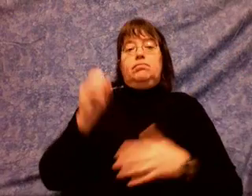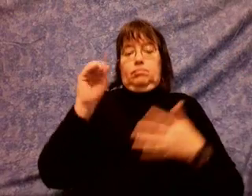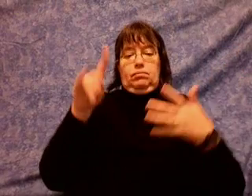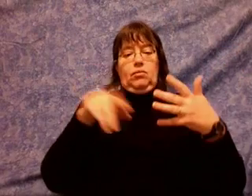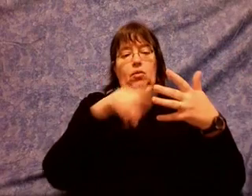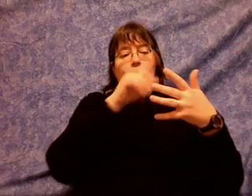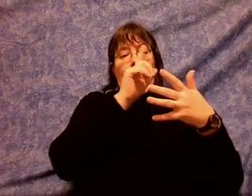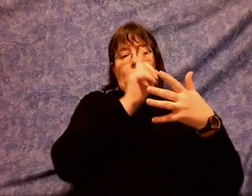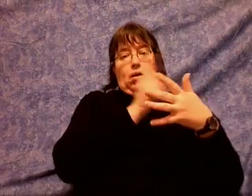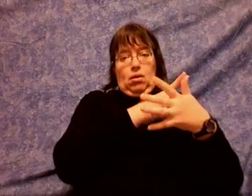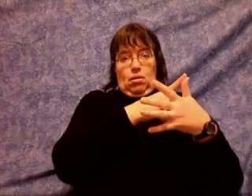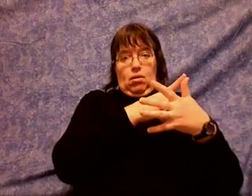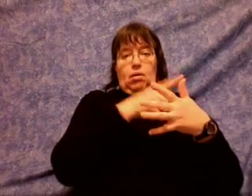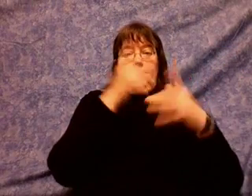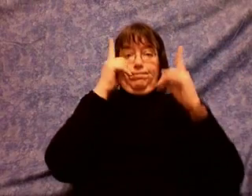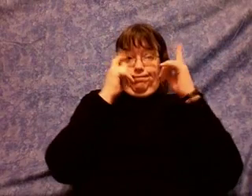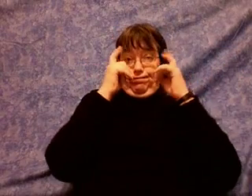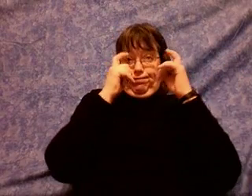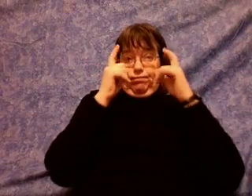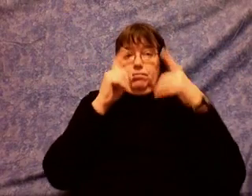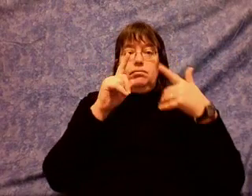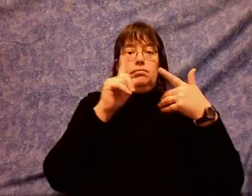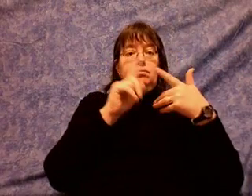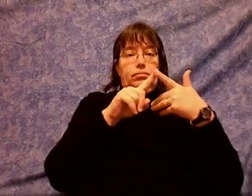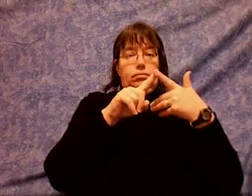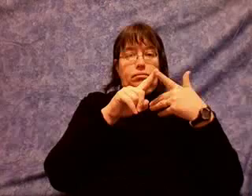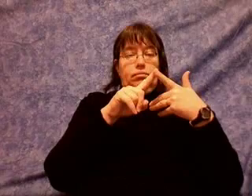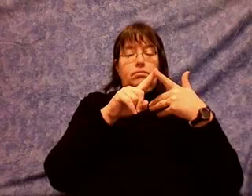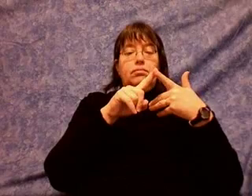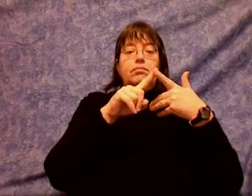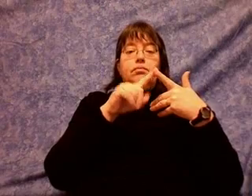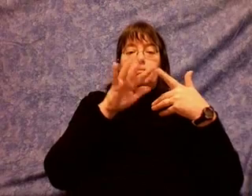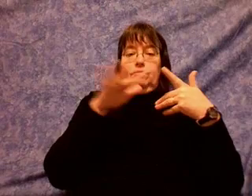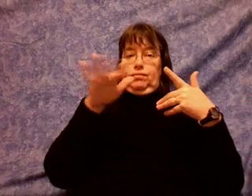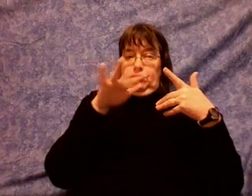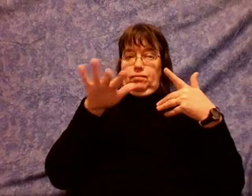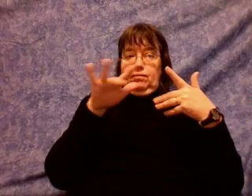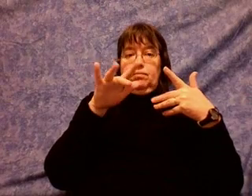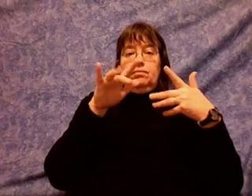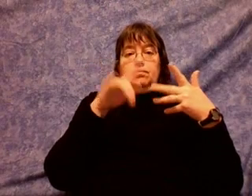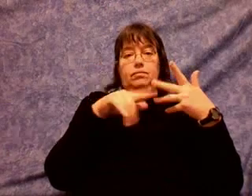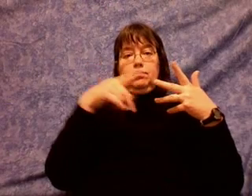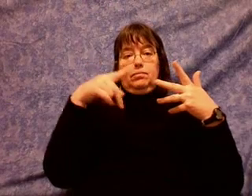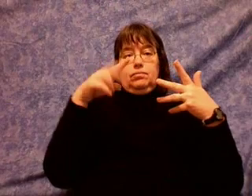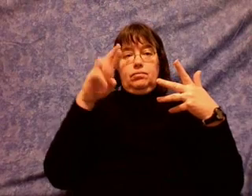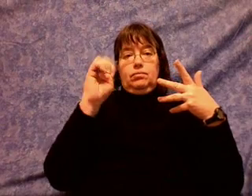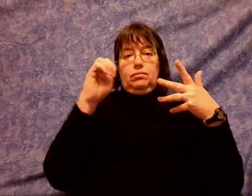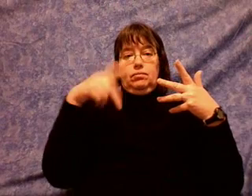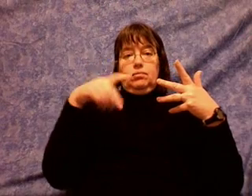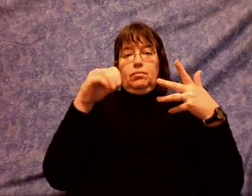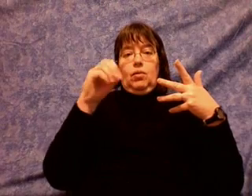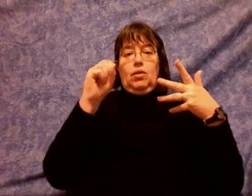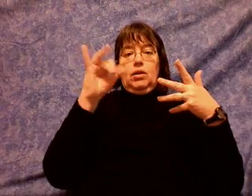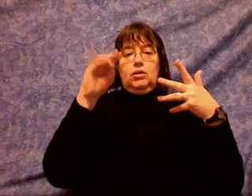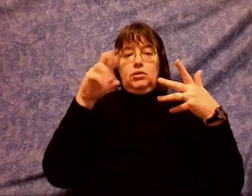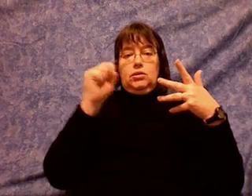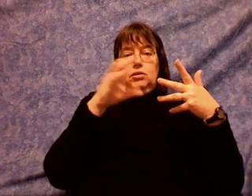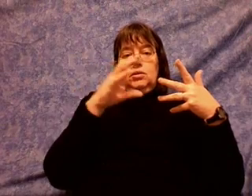all of those things. Okay, so we've talked about facial expression, we've talked about fingerspelling, prepositions,